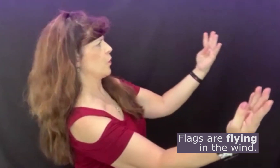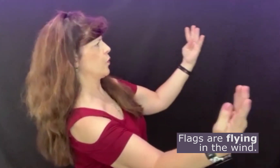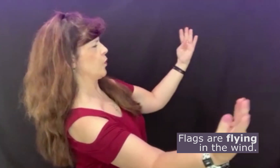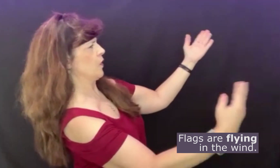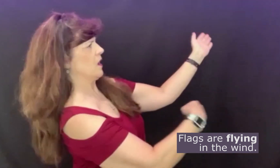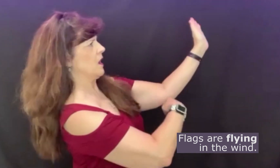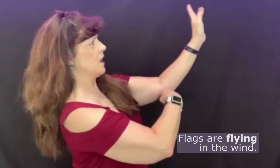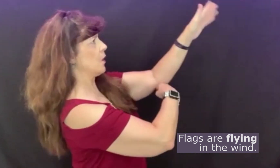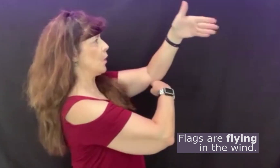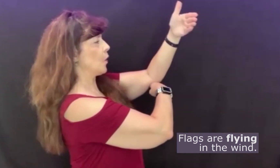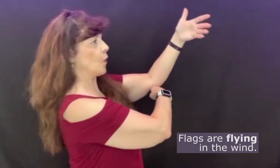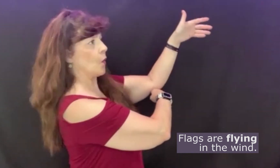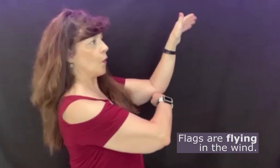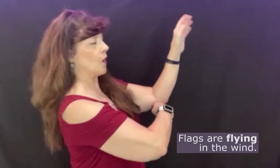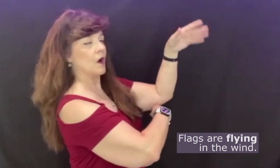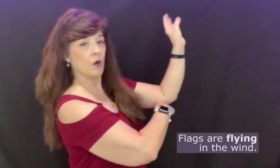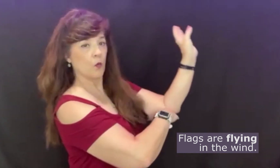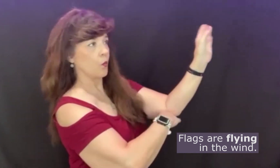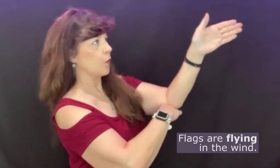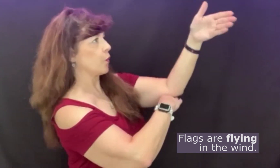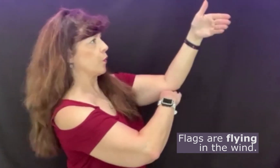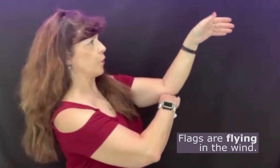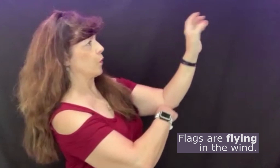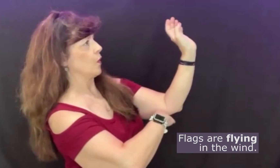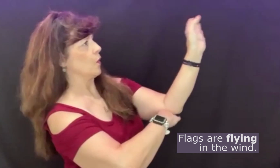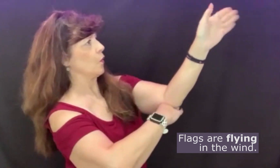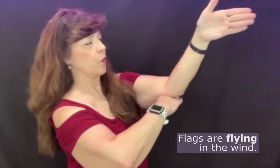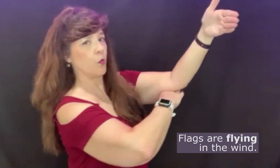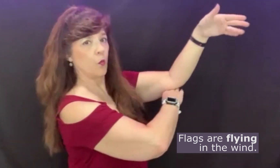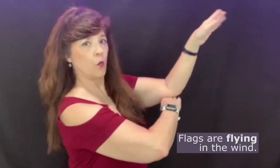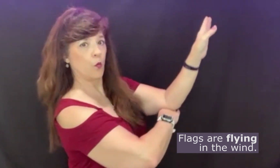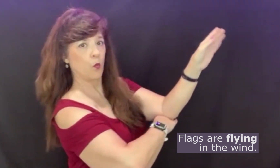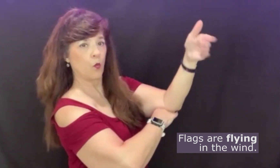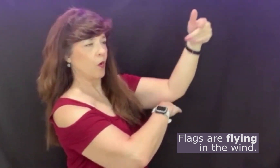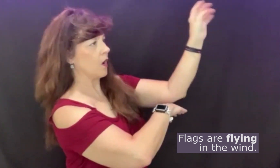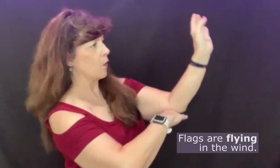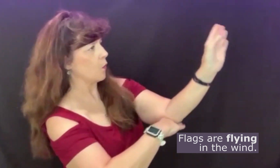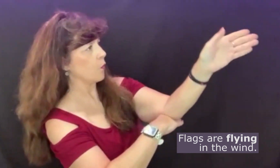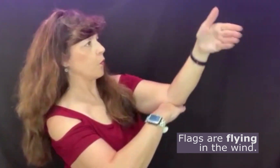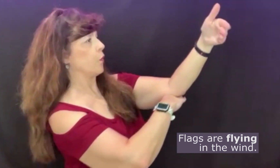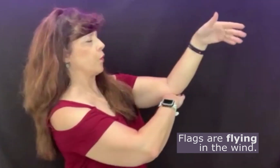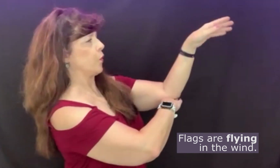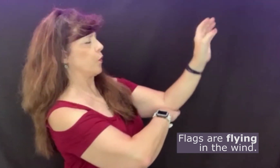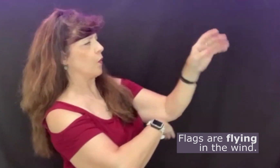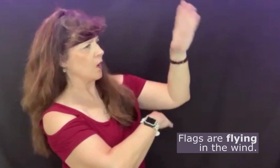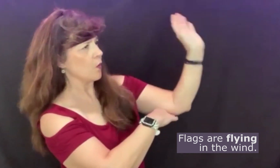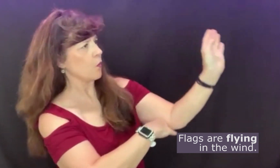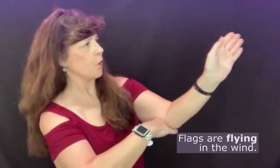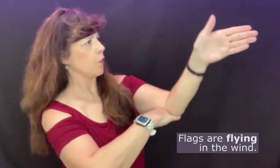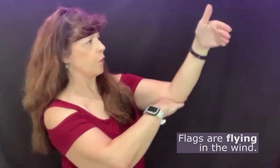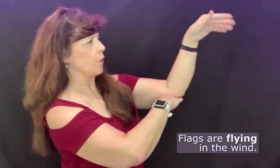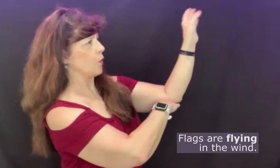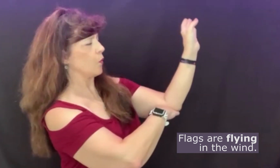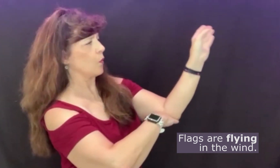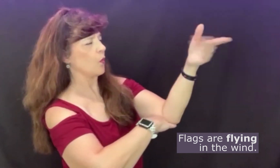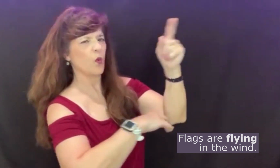a flag flying on each of the poles. The flags were of varying colors and